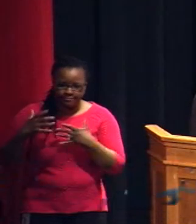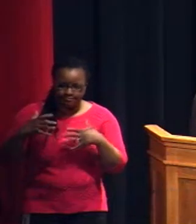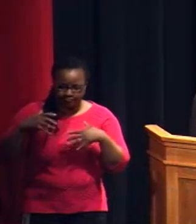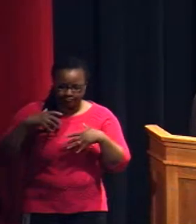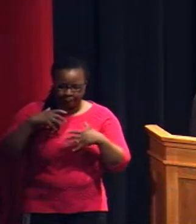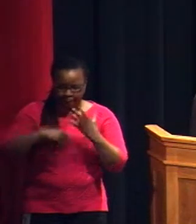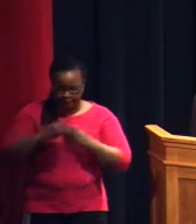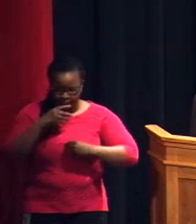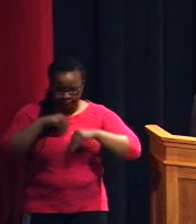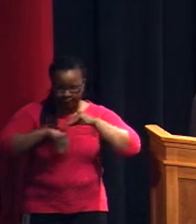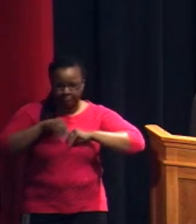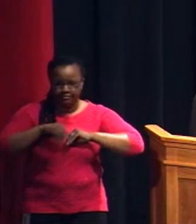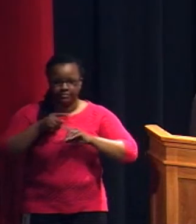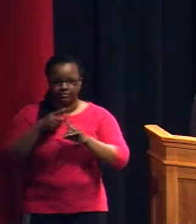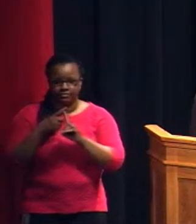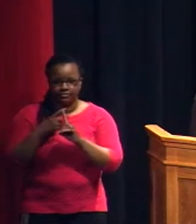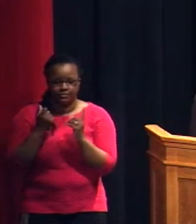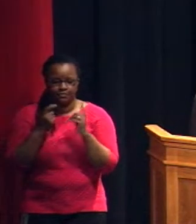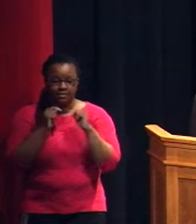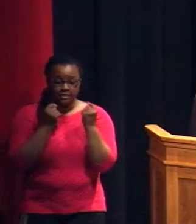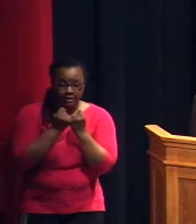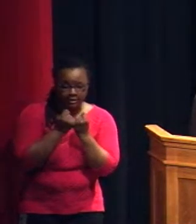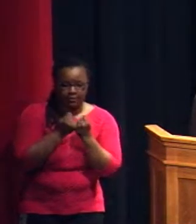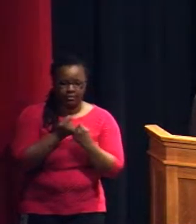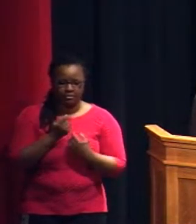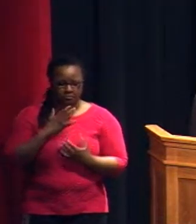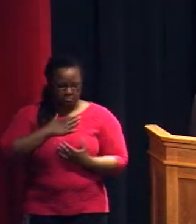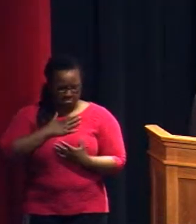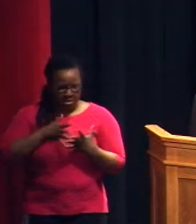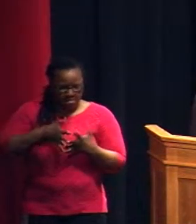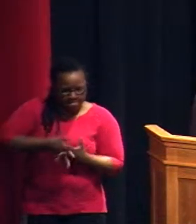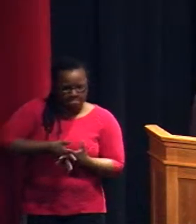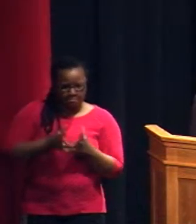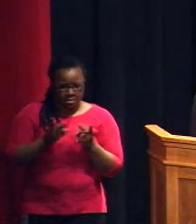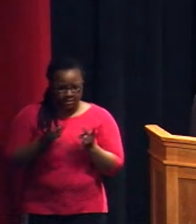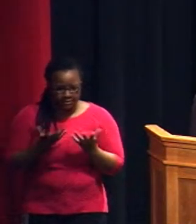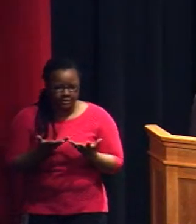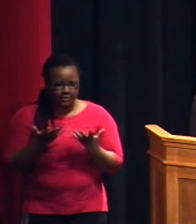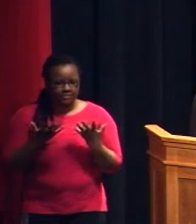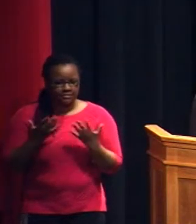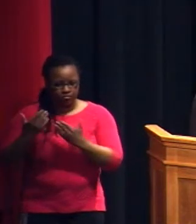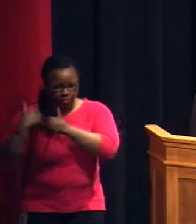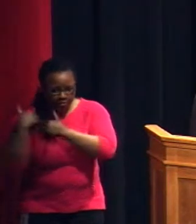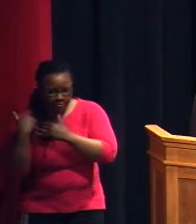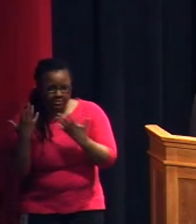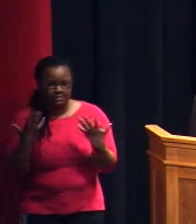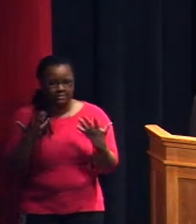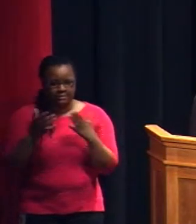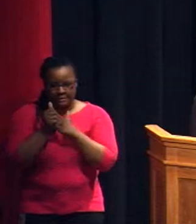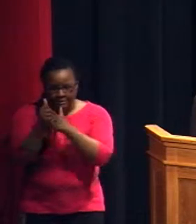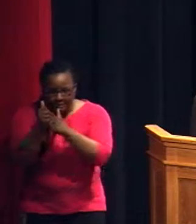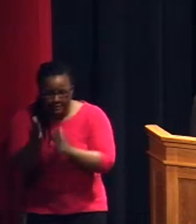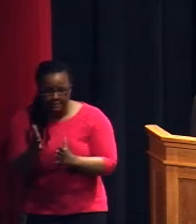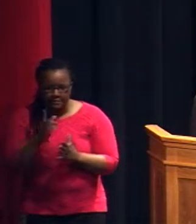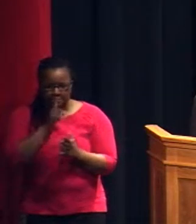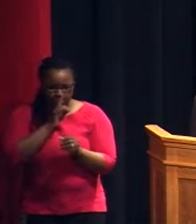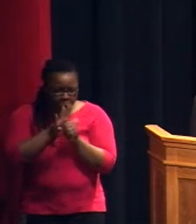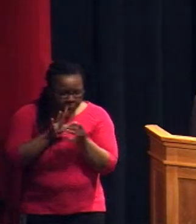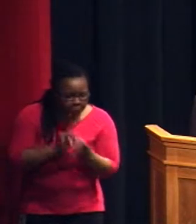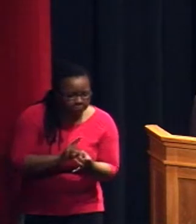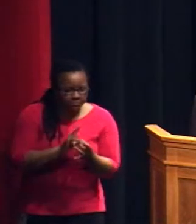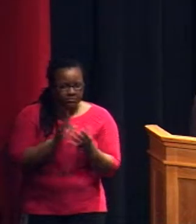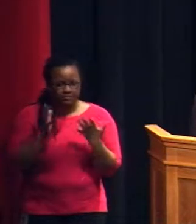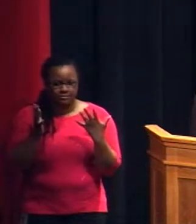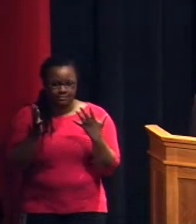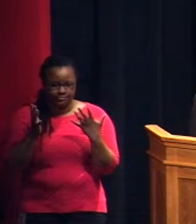a sense of belonging, accountability, leadership, commitment, pride and grace in victory, humility and resilience